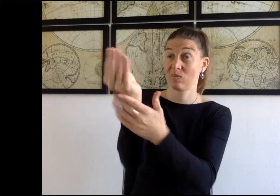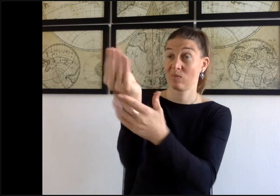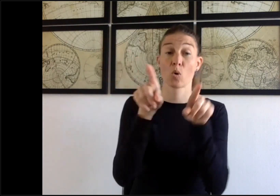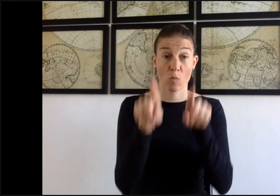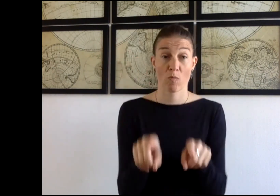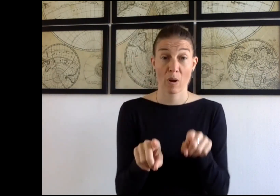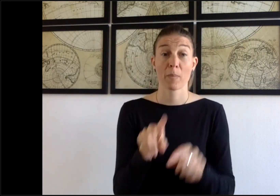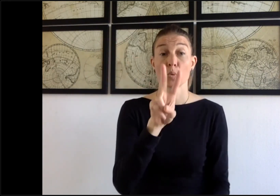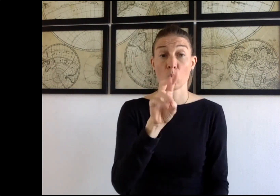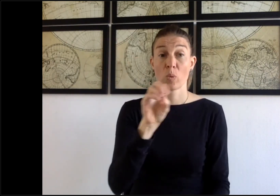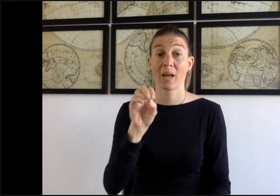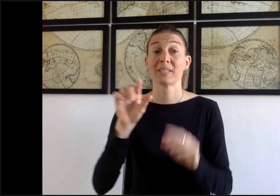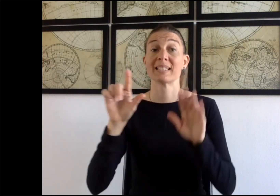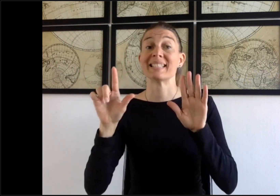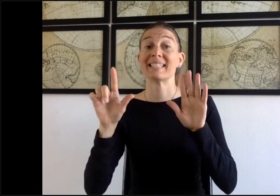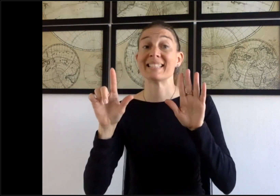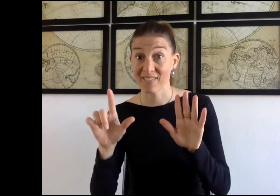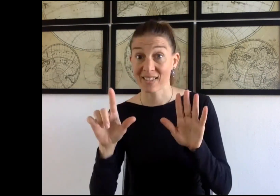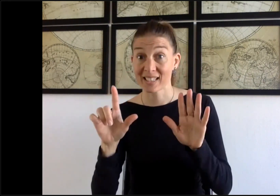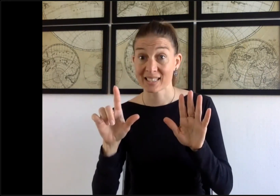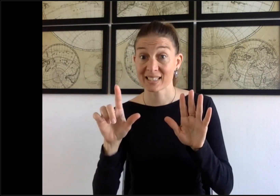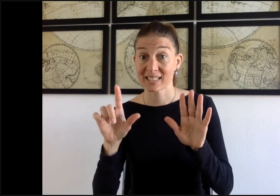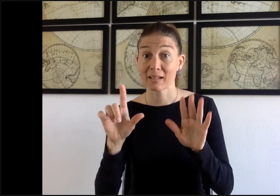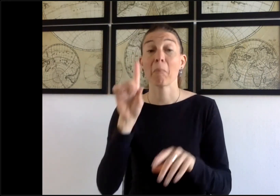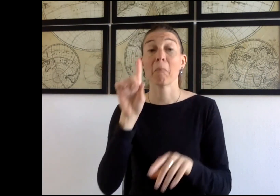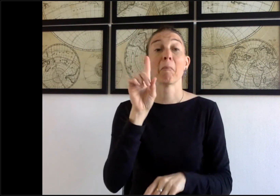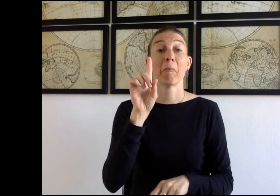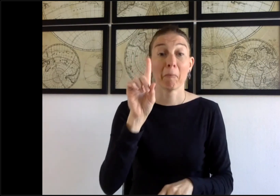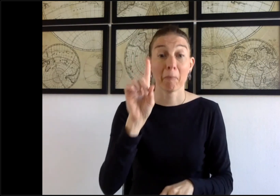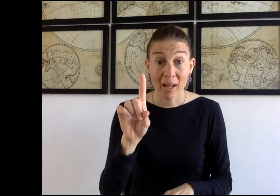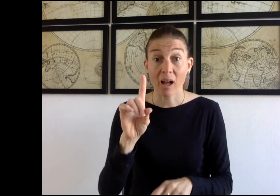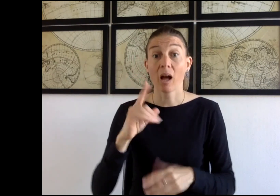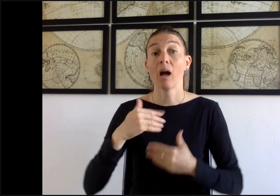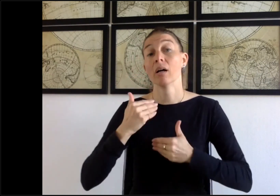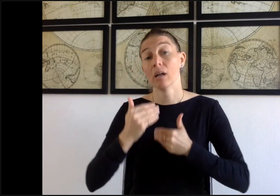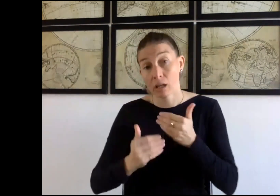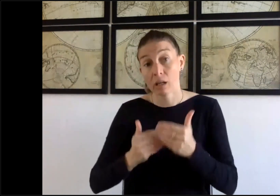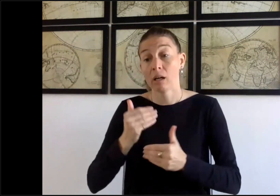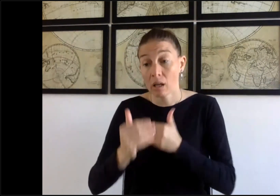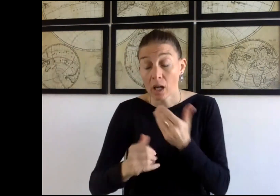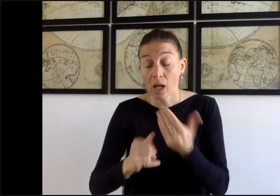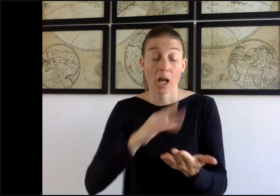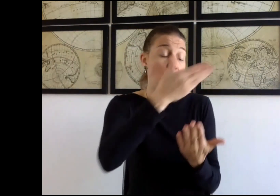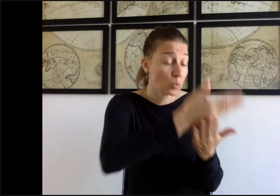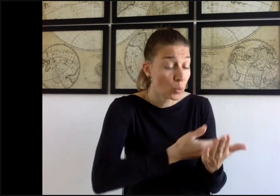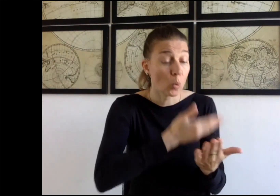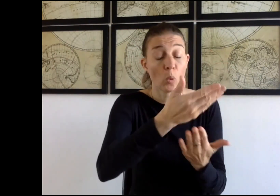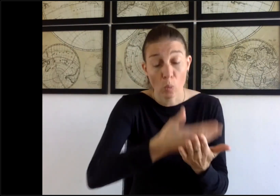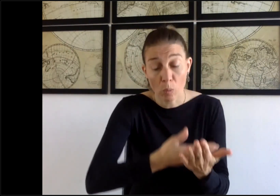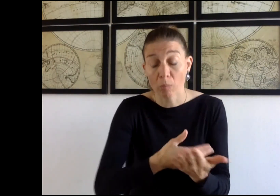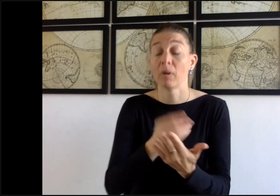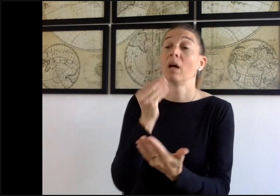2007. The time to get all the documents they needed, it took that